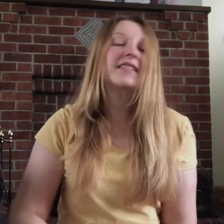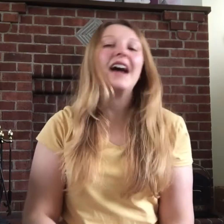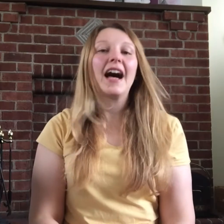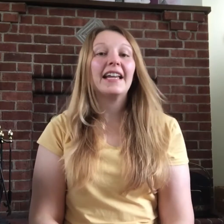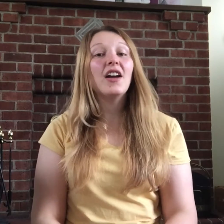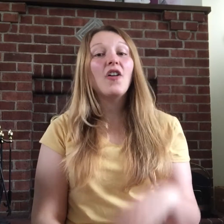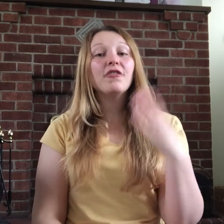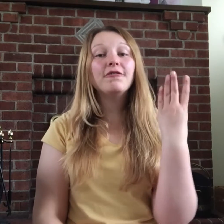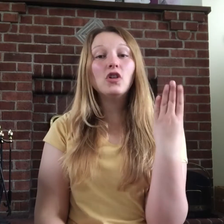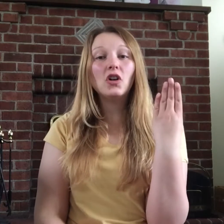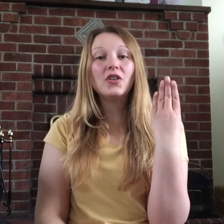Sign 4.